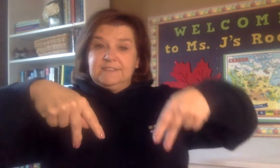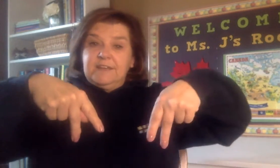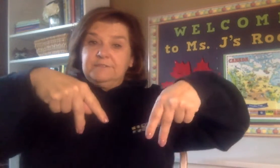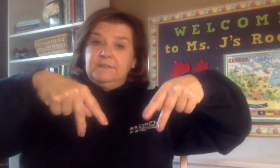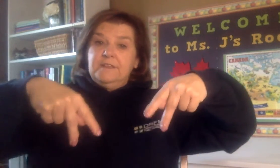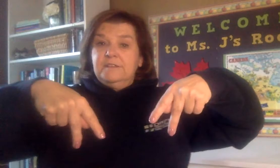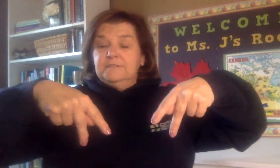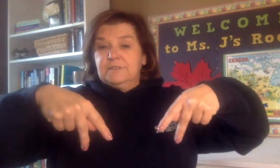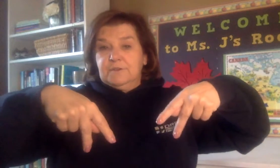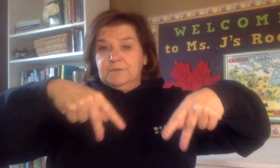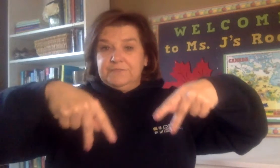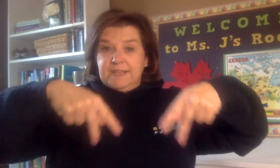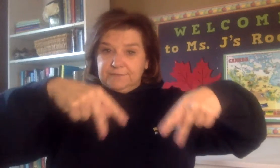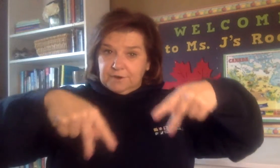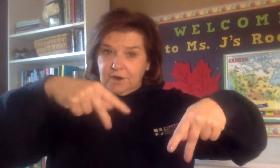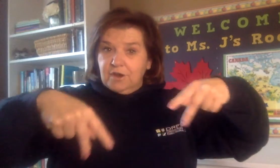down. So that's for all of